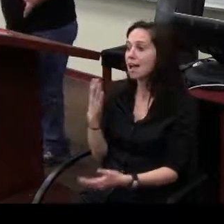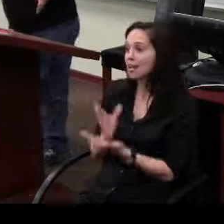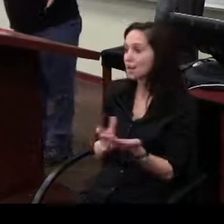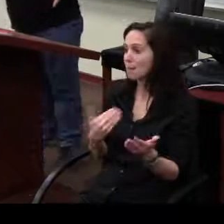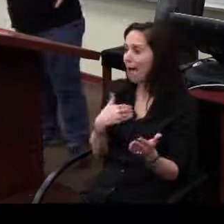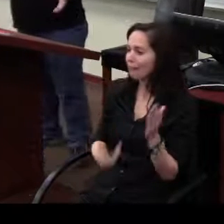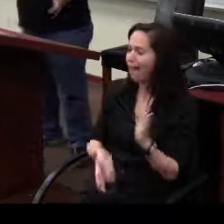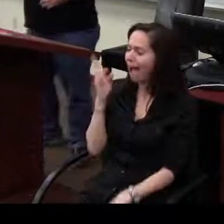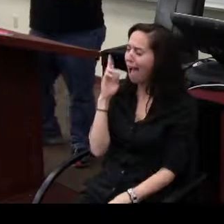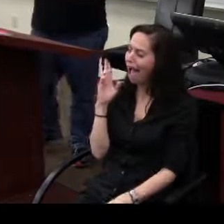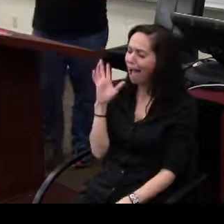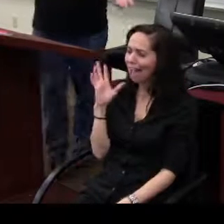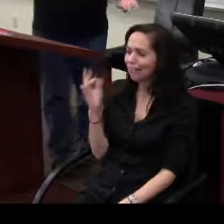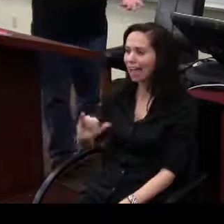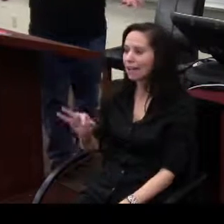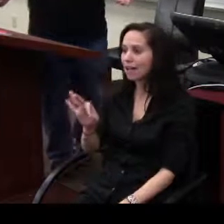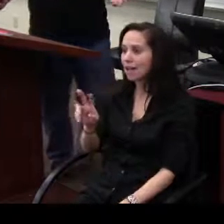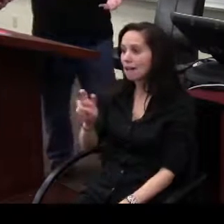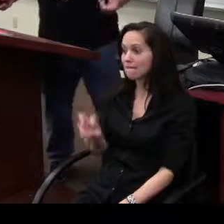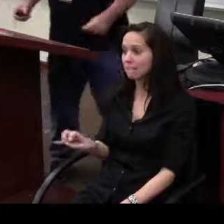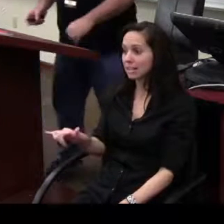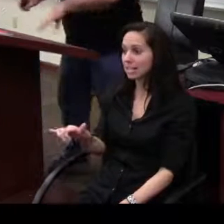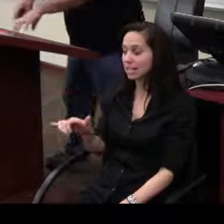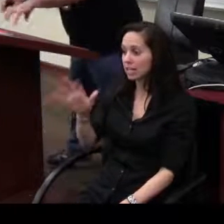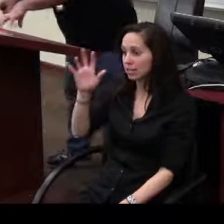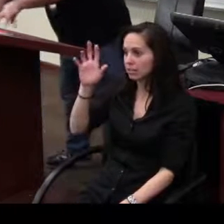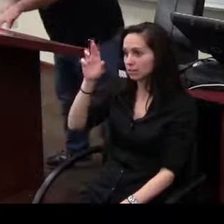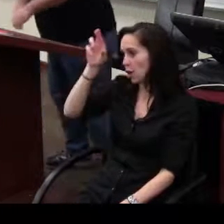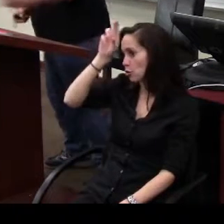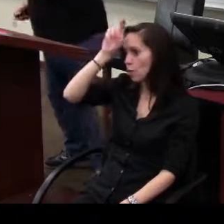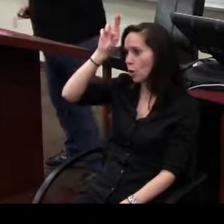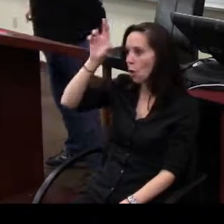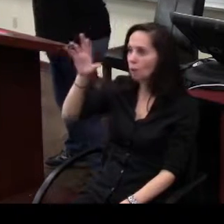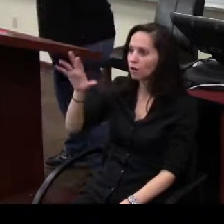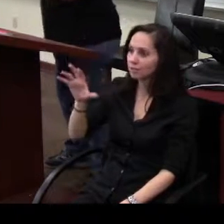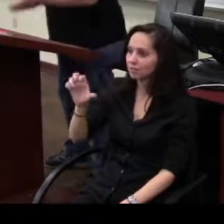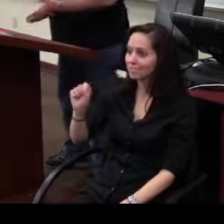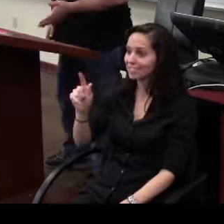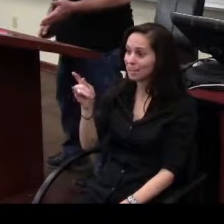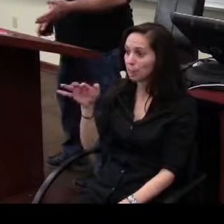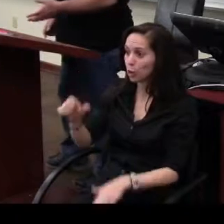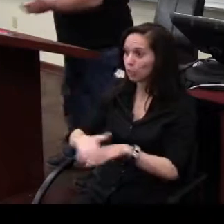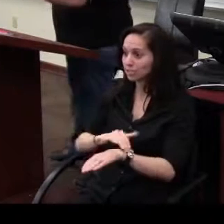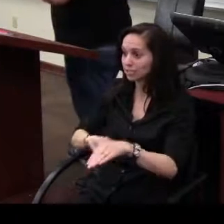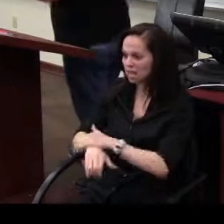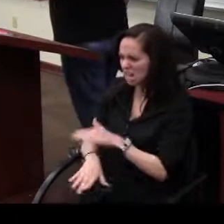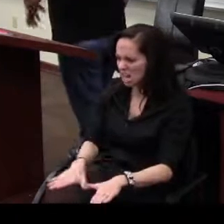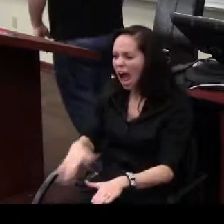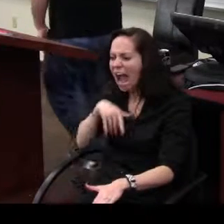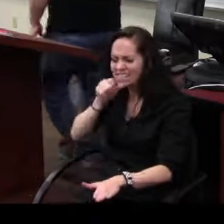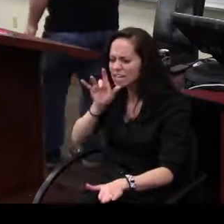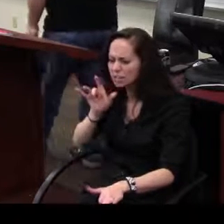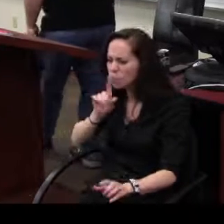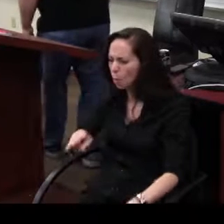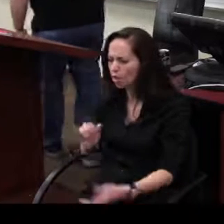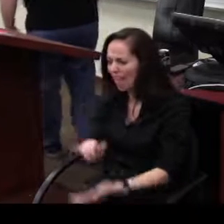ridiculous things that they've ordered, like fuzzy unicorn slippers. People are like, I never ordered that. You know, they just can't wait to get in there and click on this.